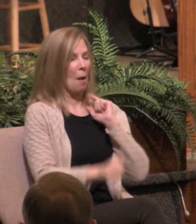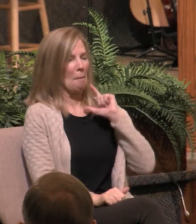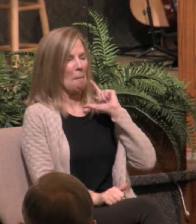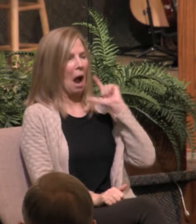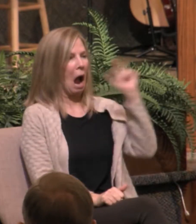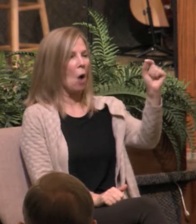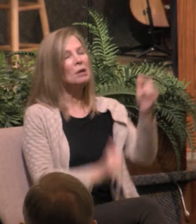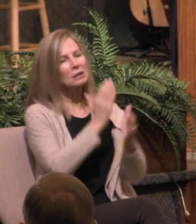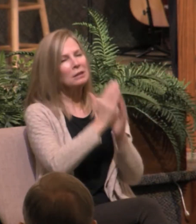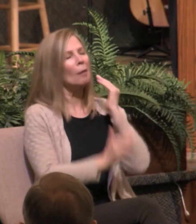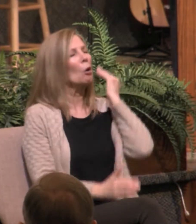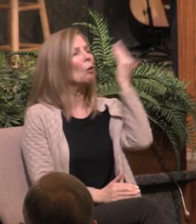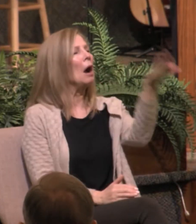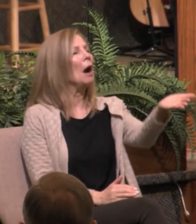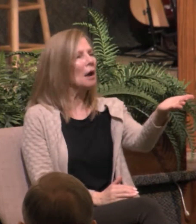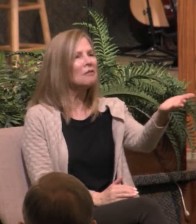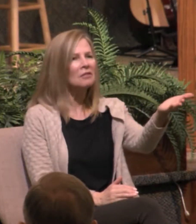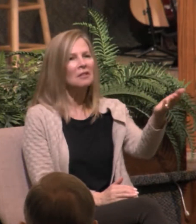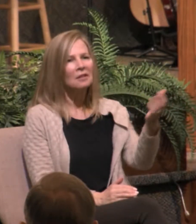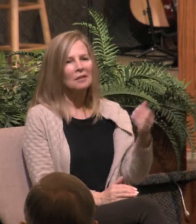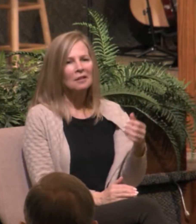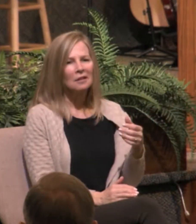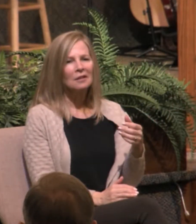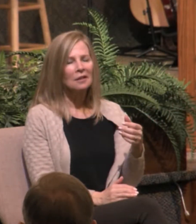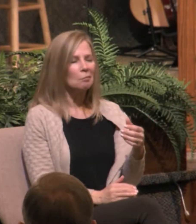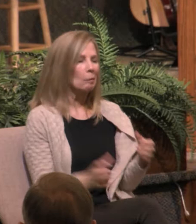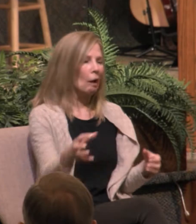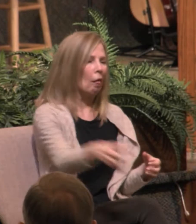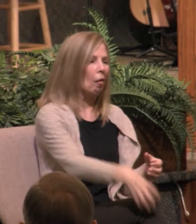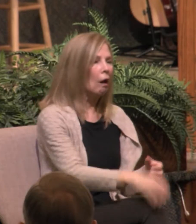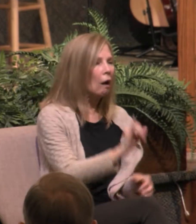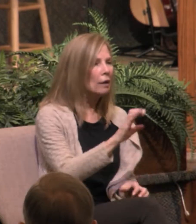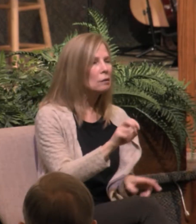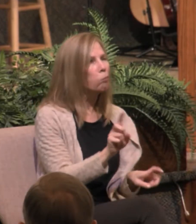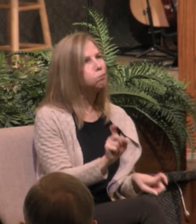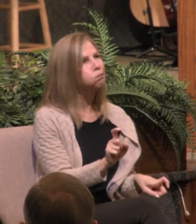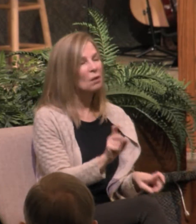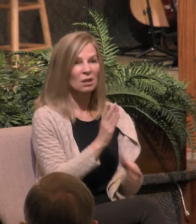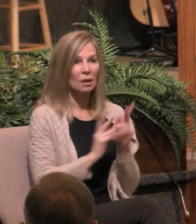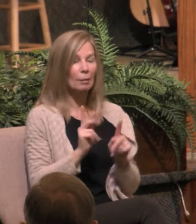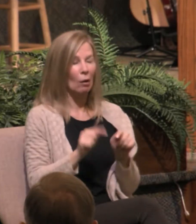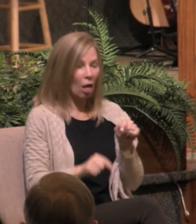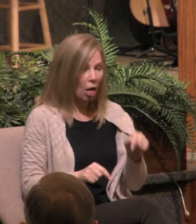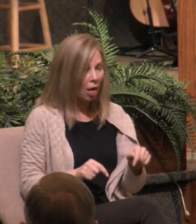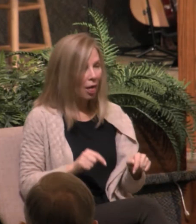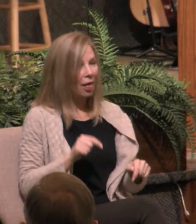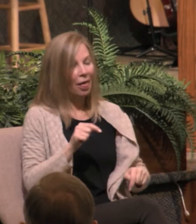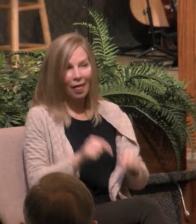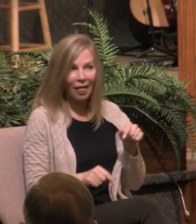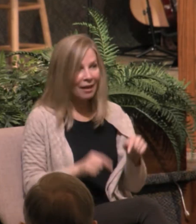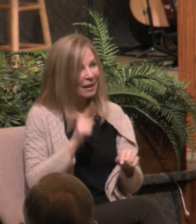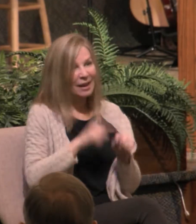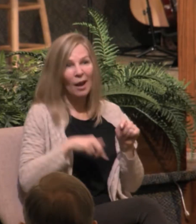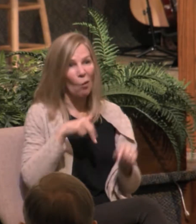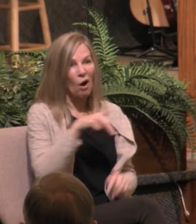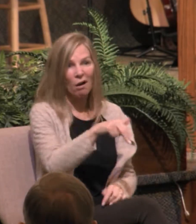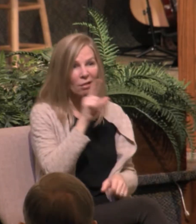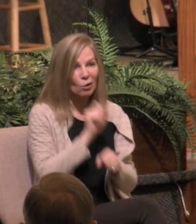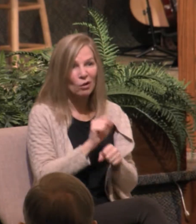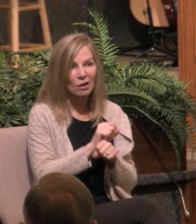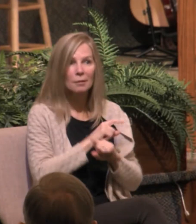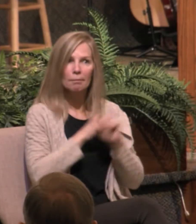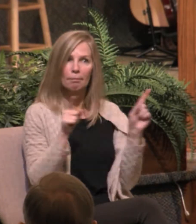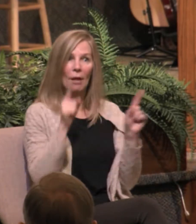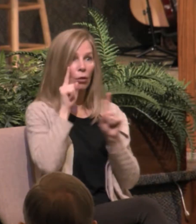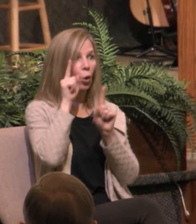to get there first, probably all the young guys. And there's some people that can't walk, literally. But the goal is we're